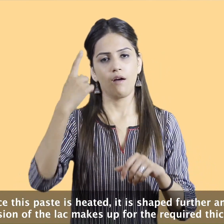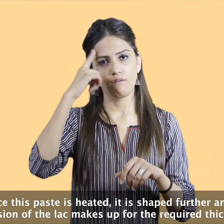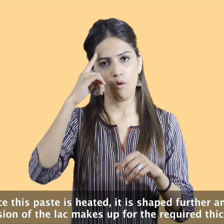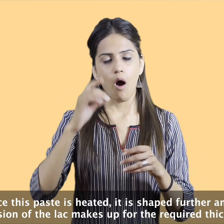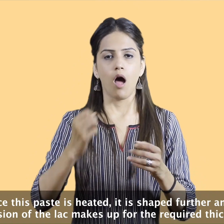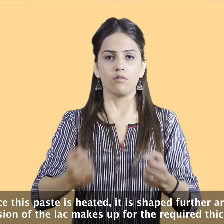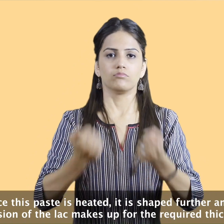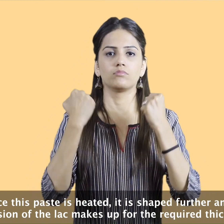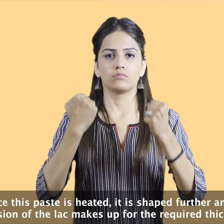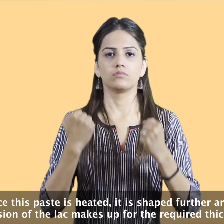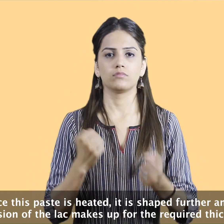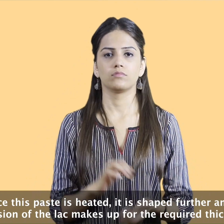required thickness.